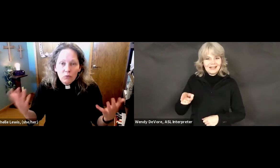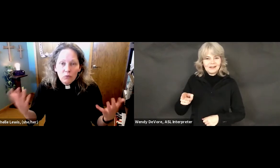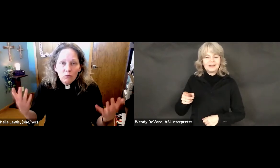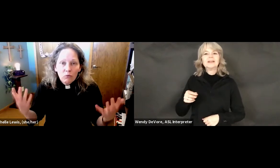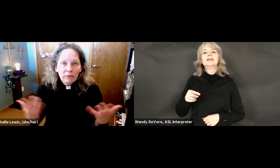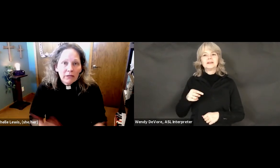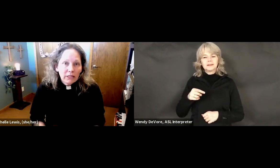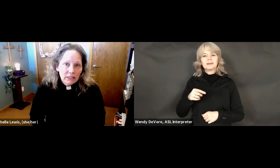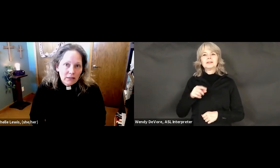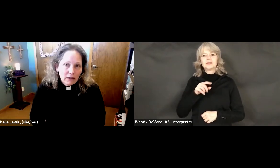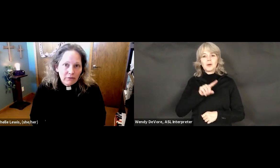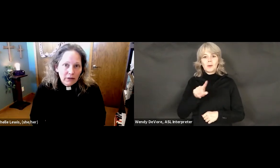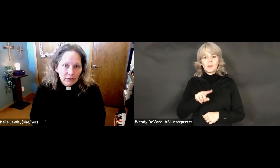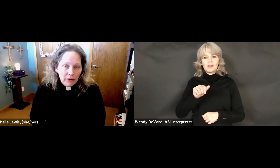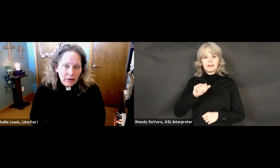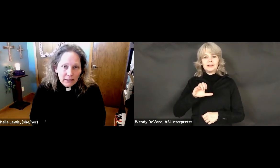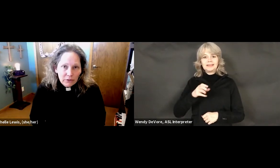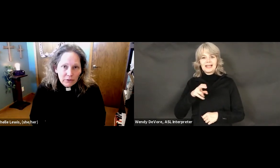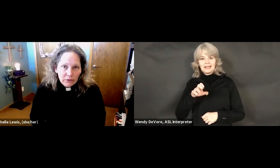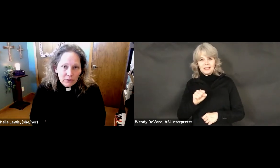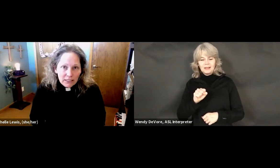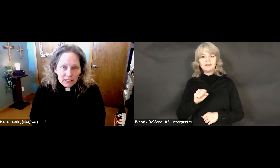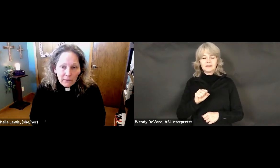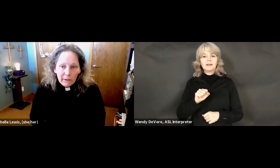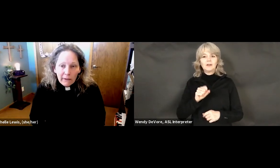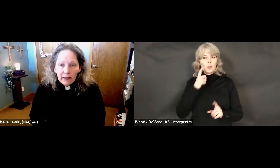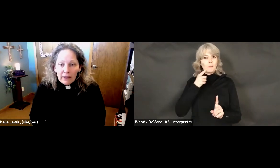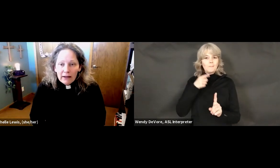in 1 minute of interacting with Jesus.